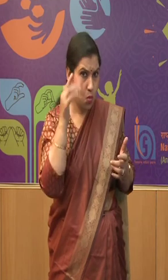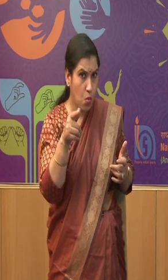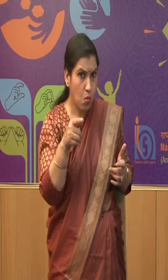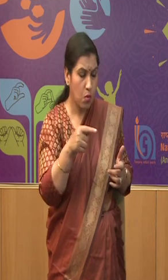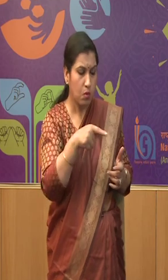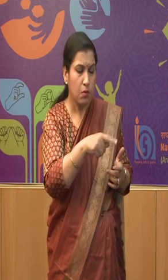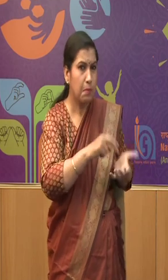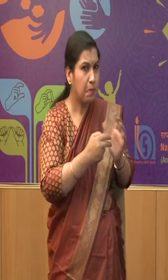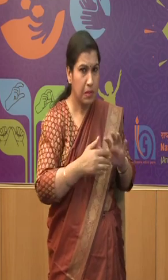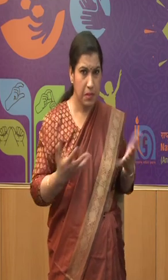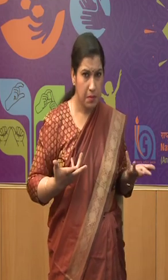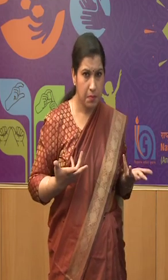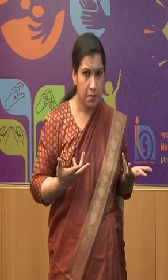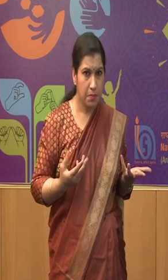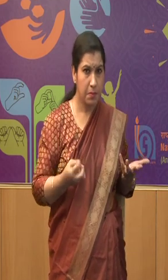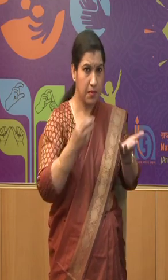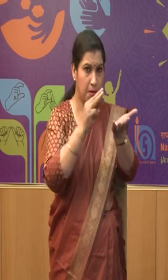What does this mean? Christian missionaries?